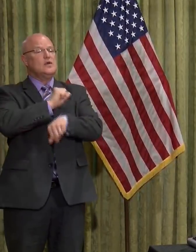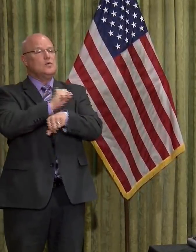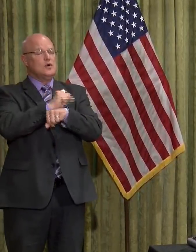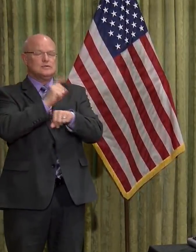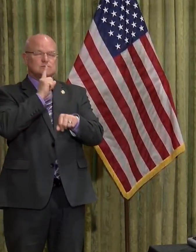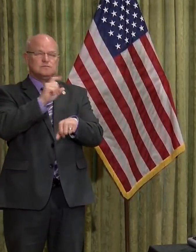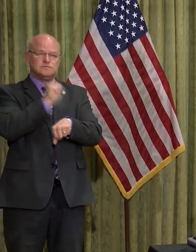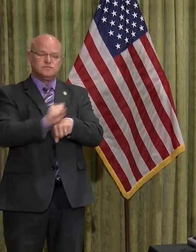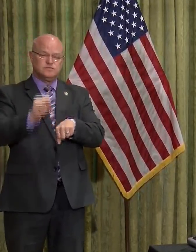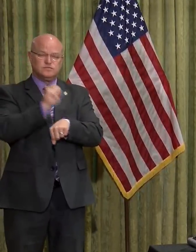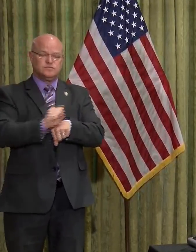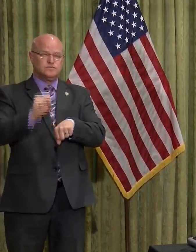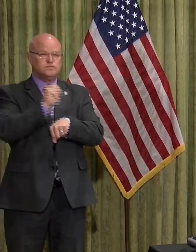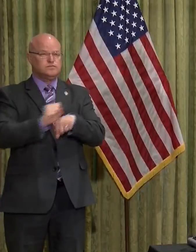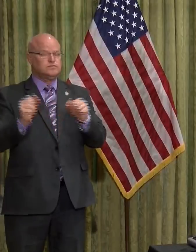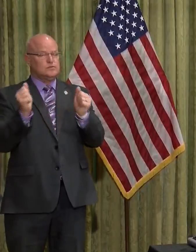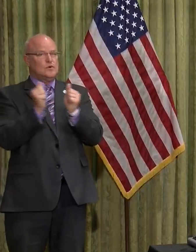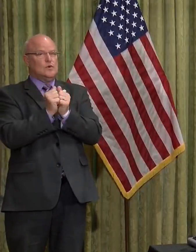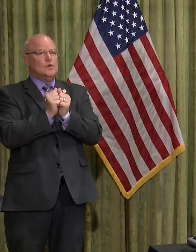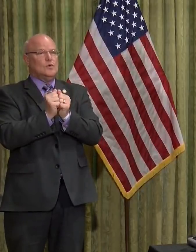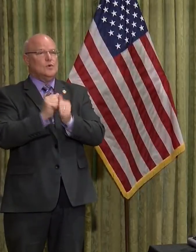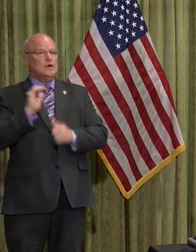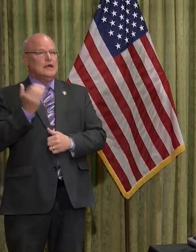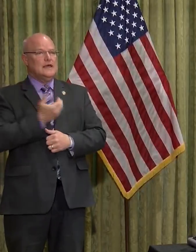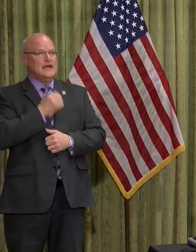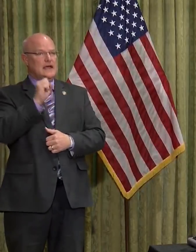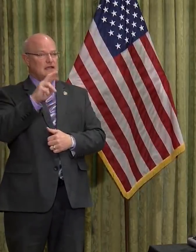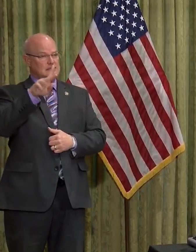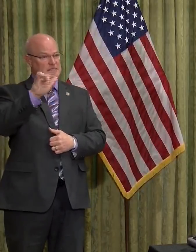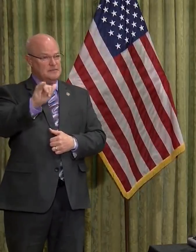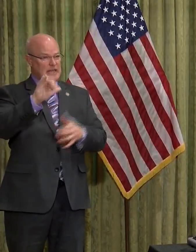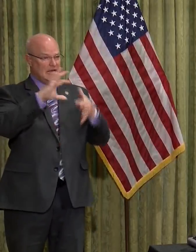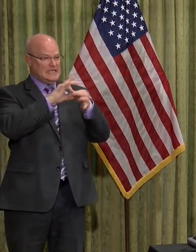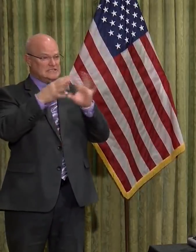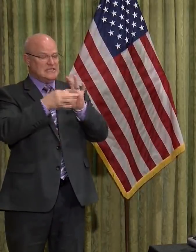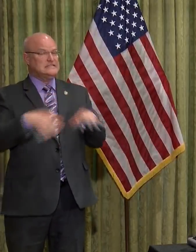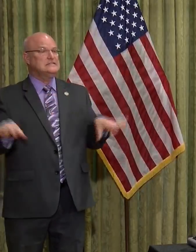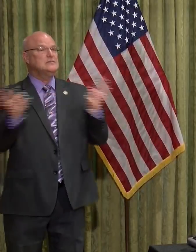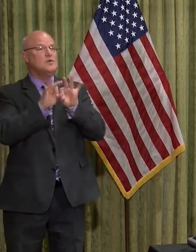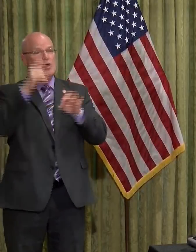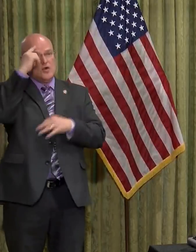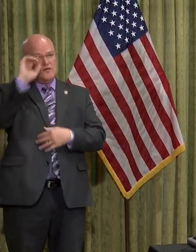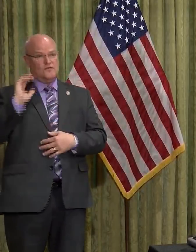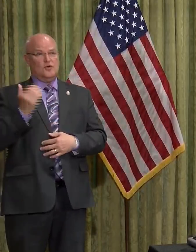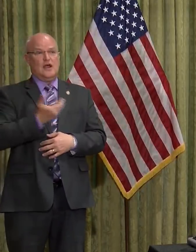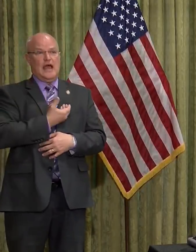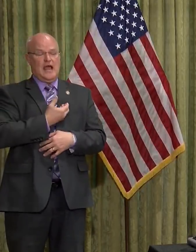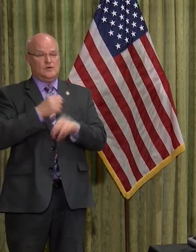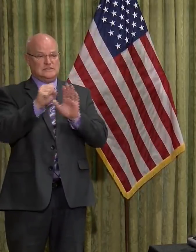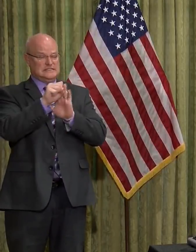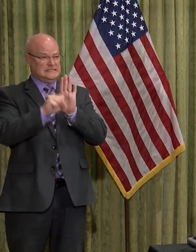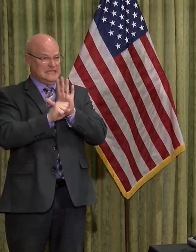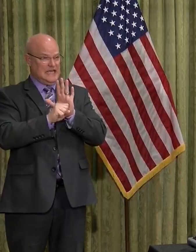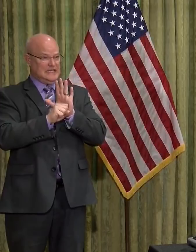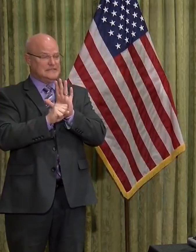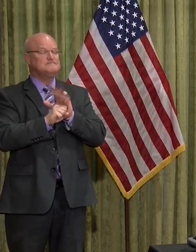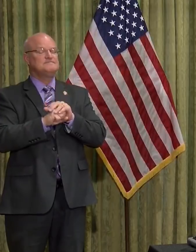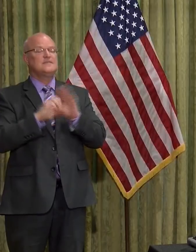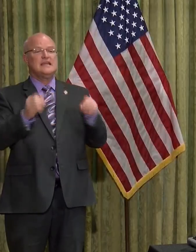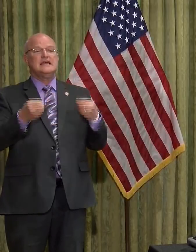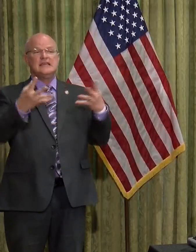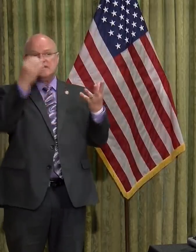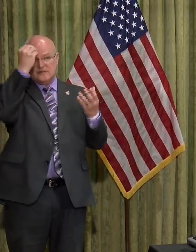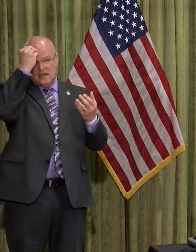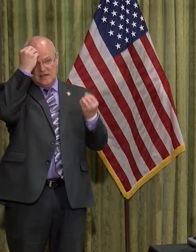very diligently on our supply chain that is critical for our state. To give you an